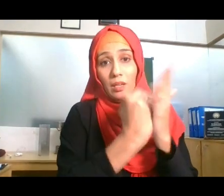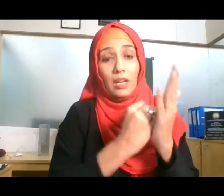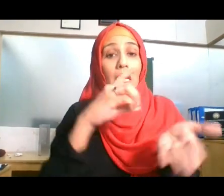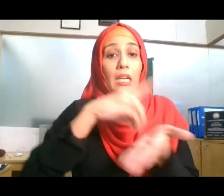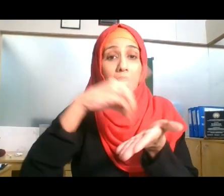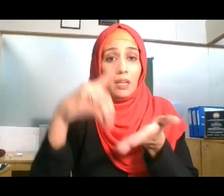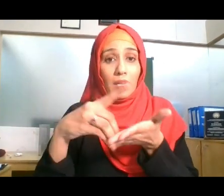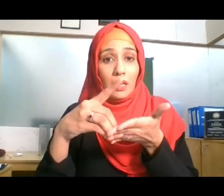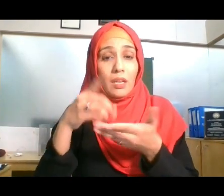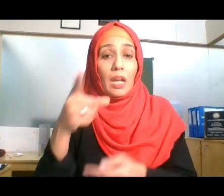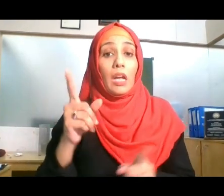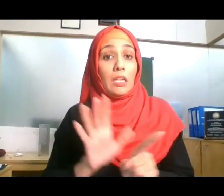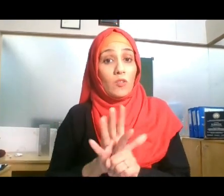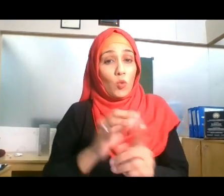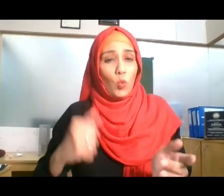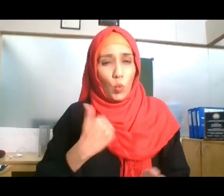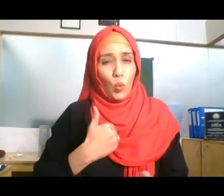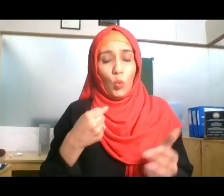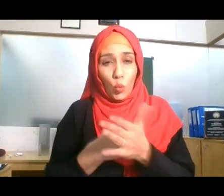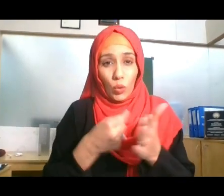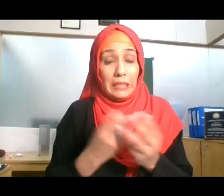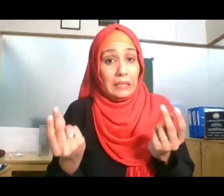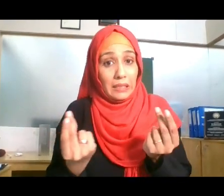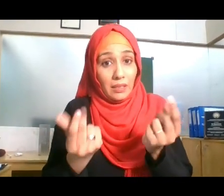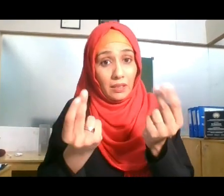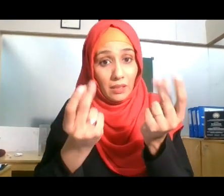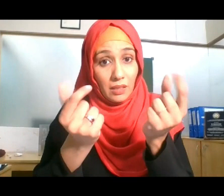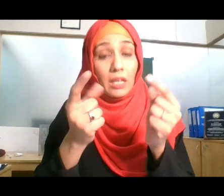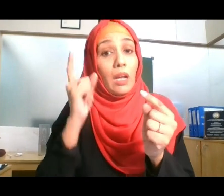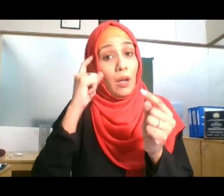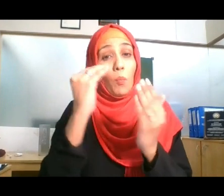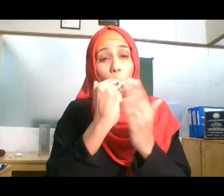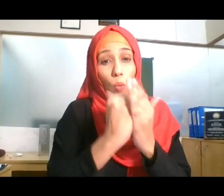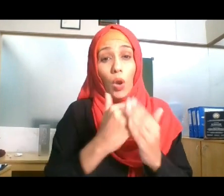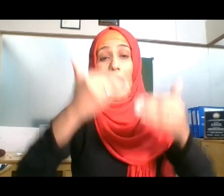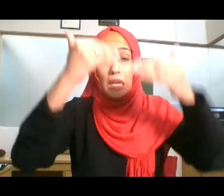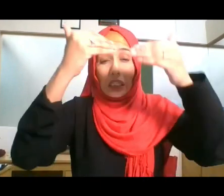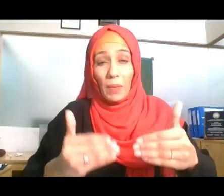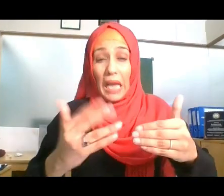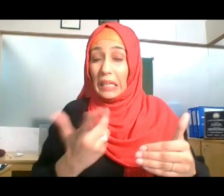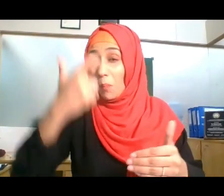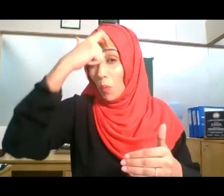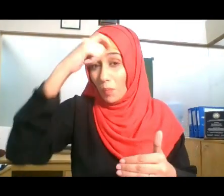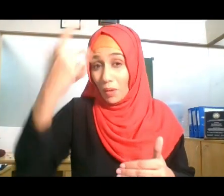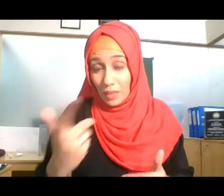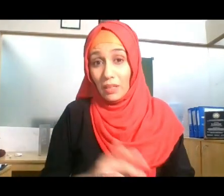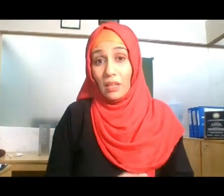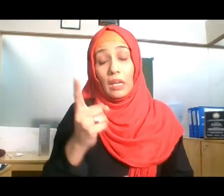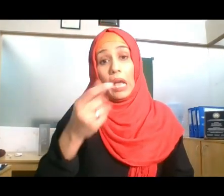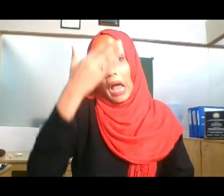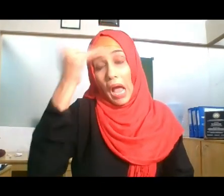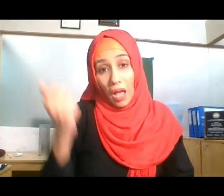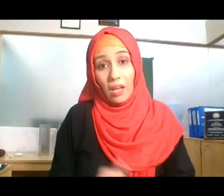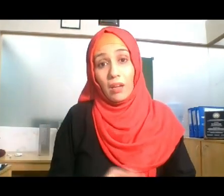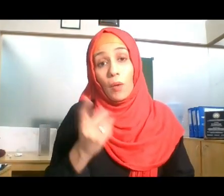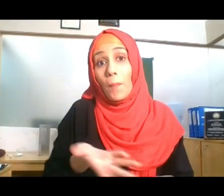has taken the lead in highlighting the urgency to tackle obstacles, barriers, injustices, and discrimination as